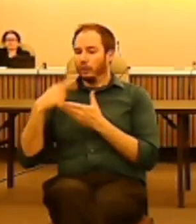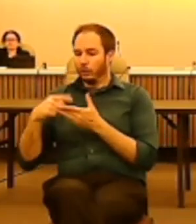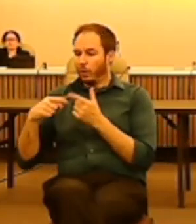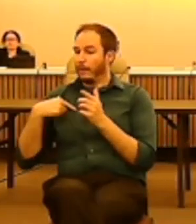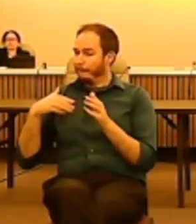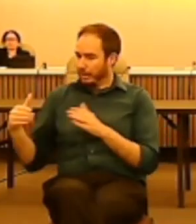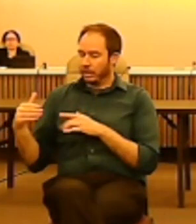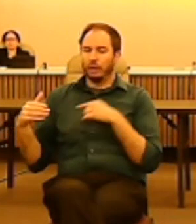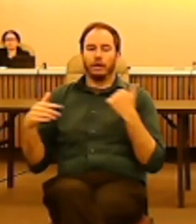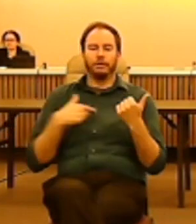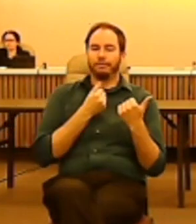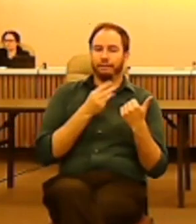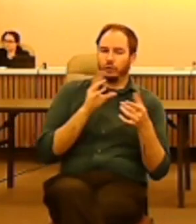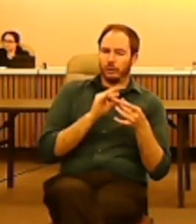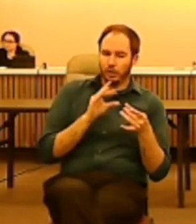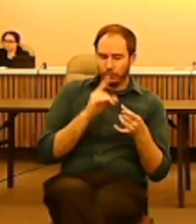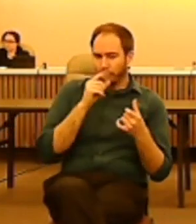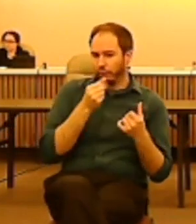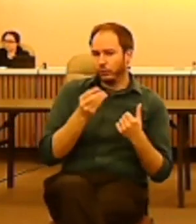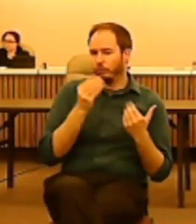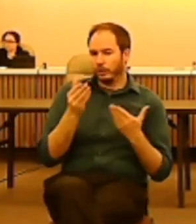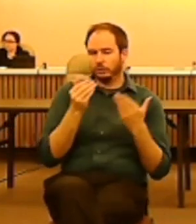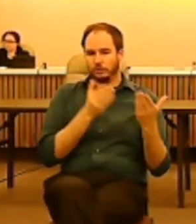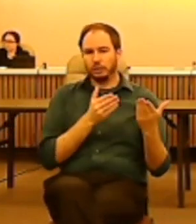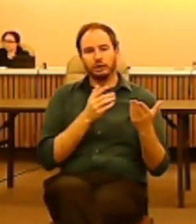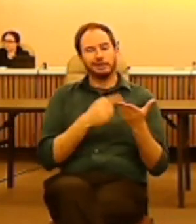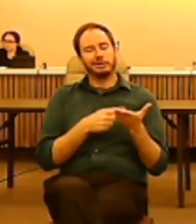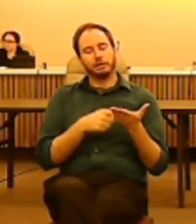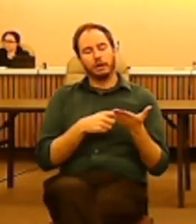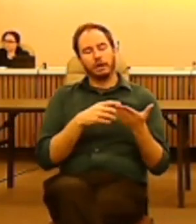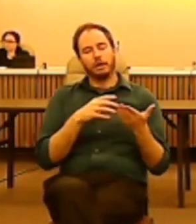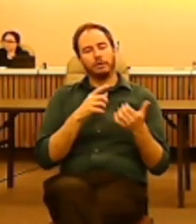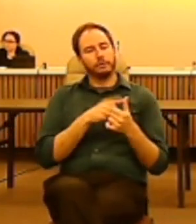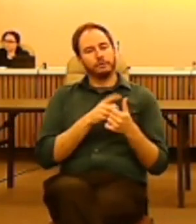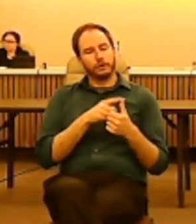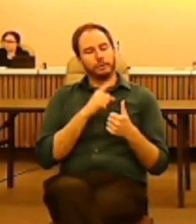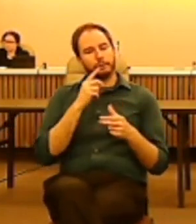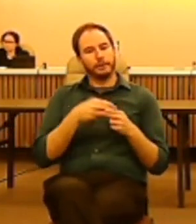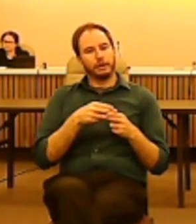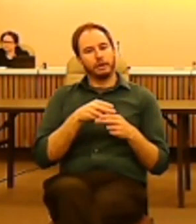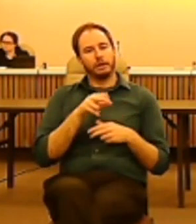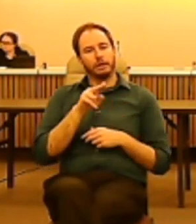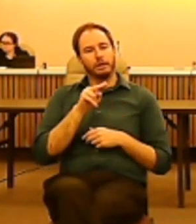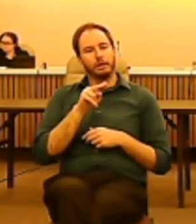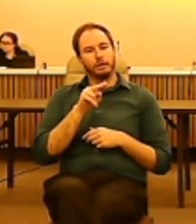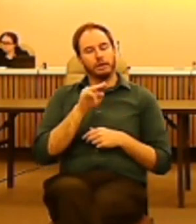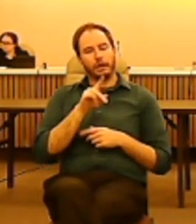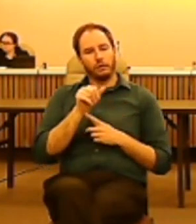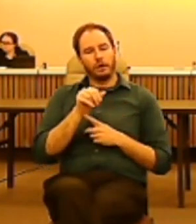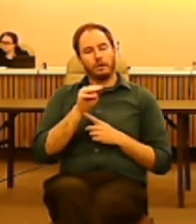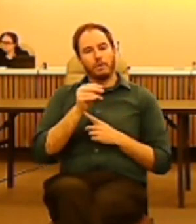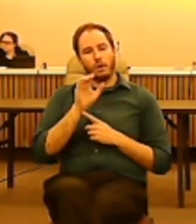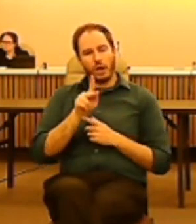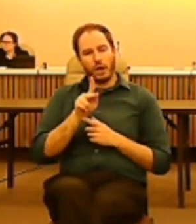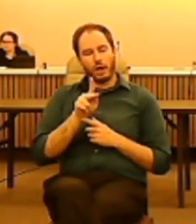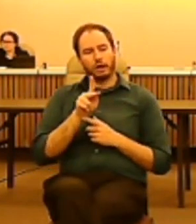couple comments on a couple resolutions, discussions. First of all, I mentioned Niagara Mohawk and Niagara,